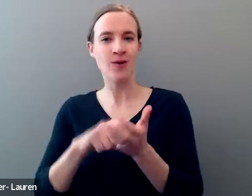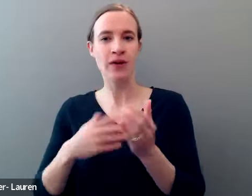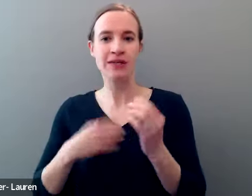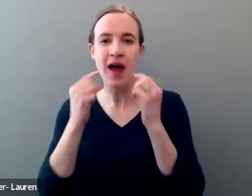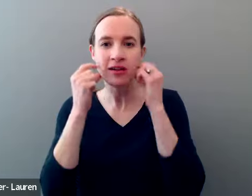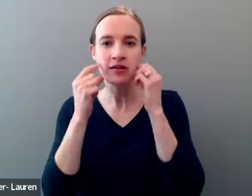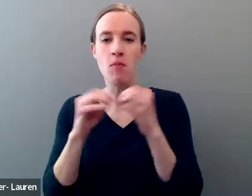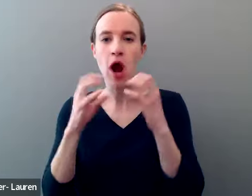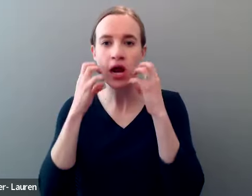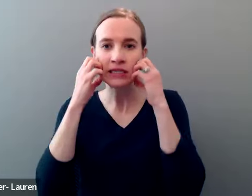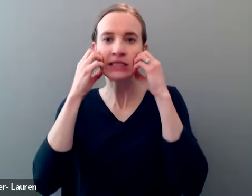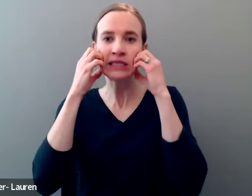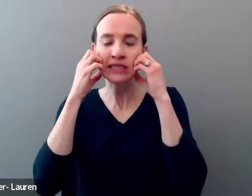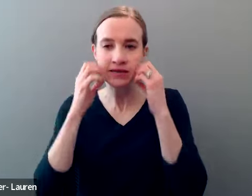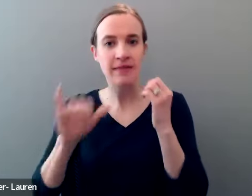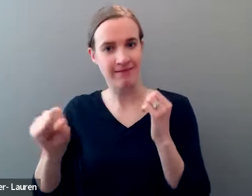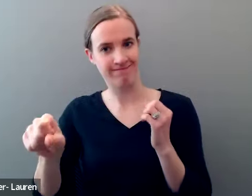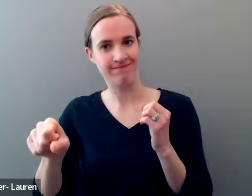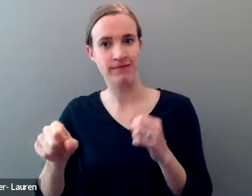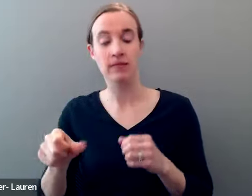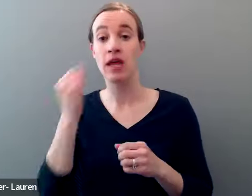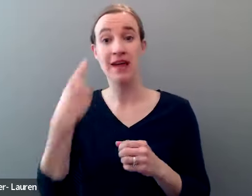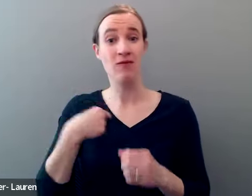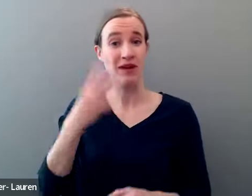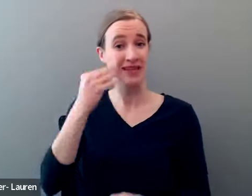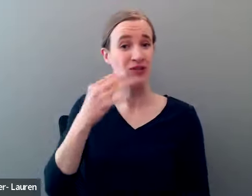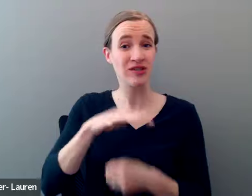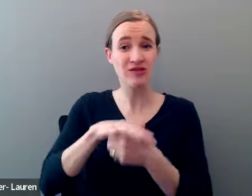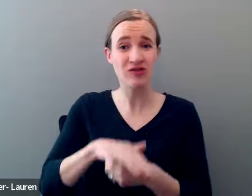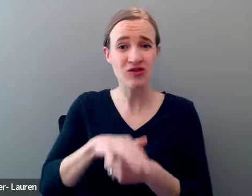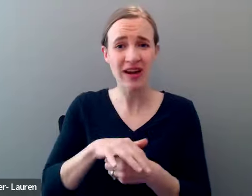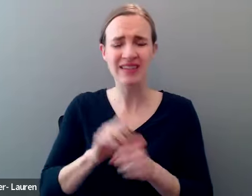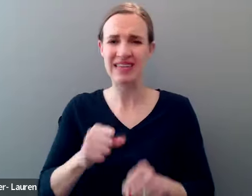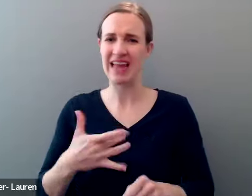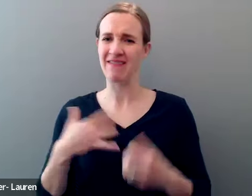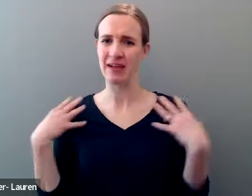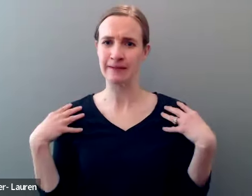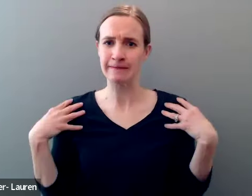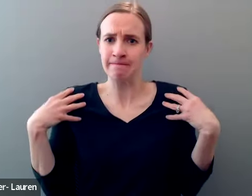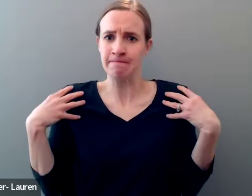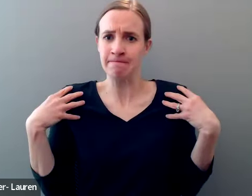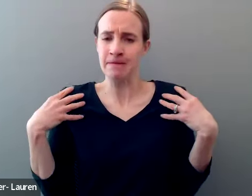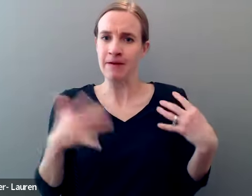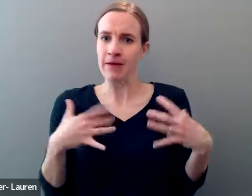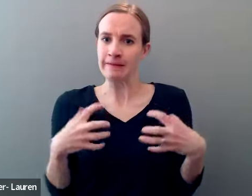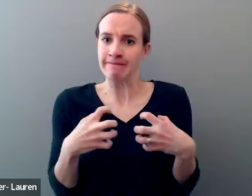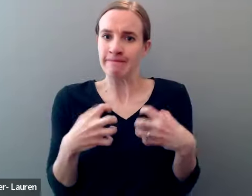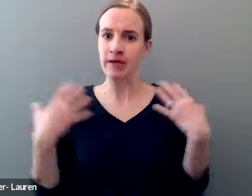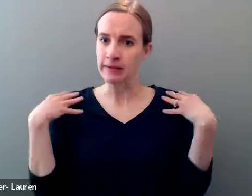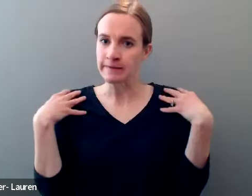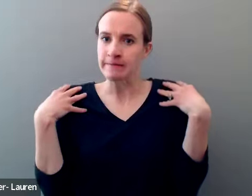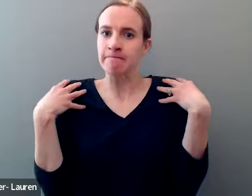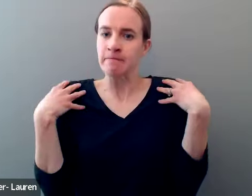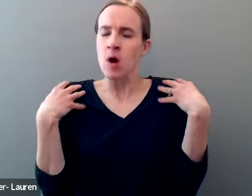our teeth, yeah, we can feel tension in our shoulders, and sometimes just the awareness of like,